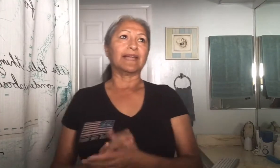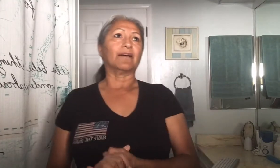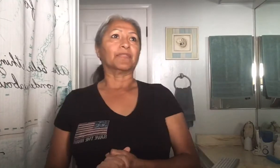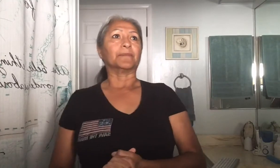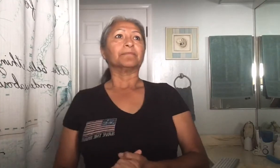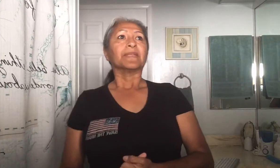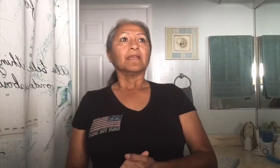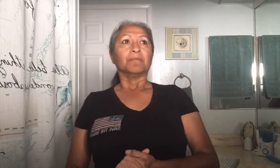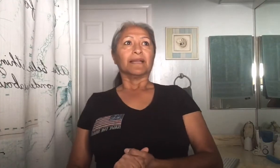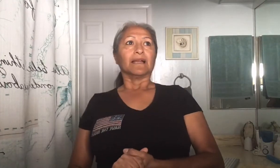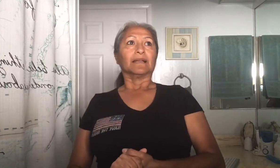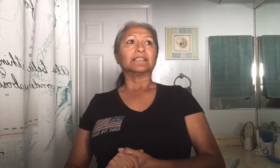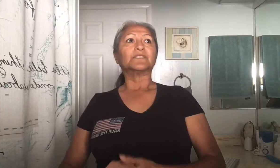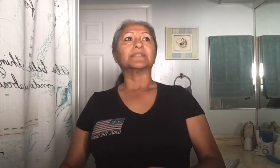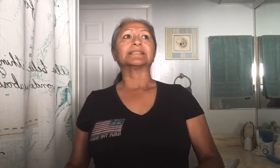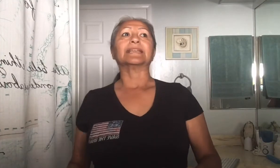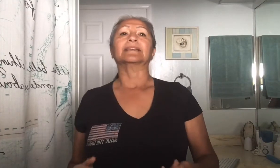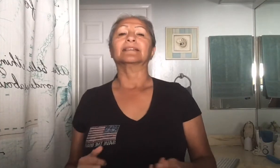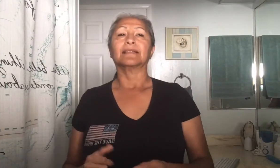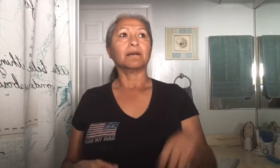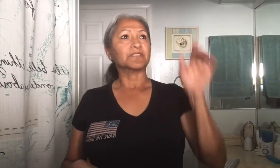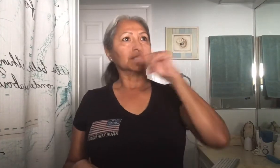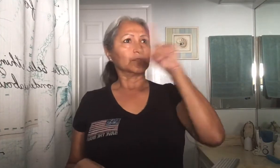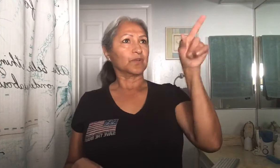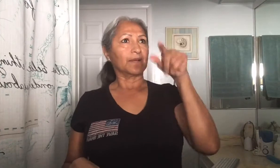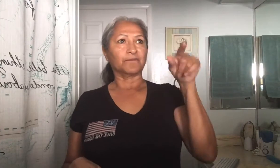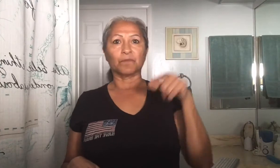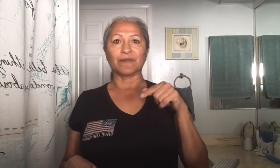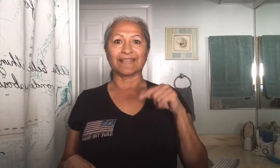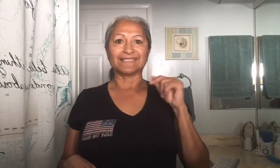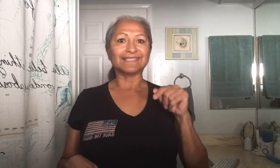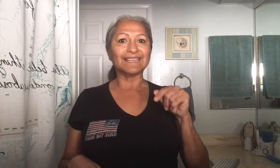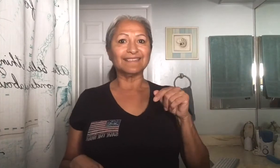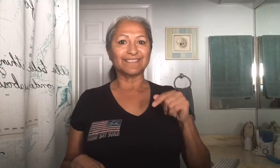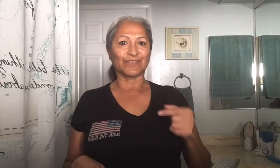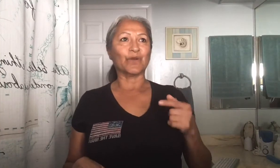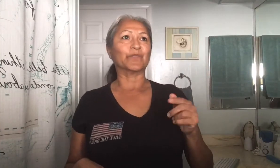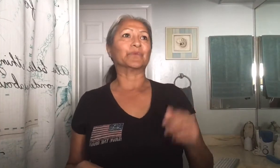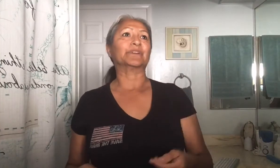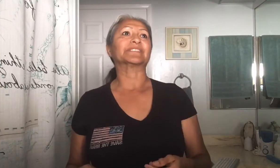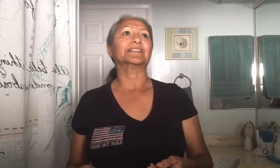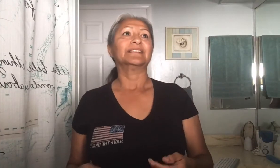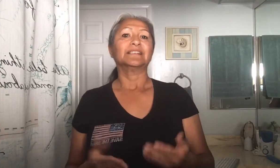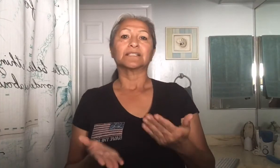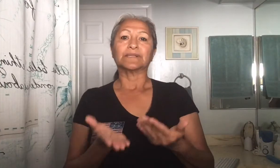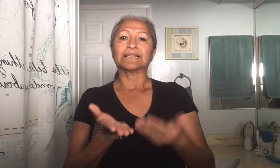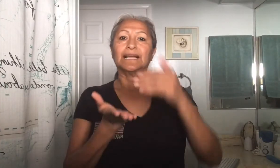there. But let's do this again. I'm just going to try from what I could see to go over the words. So it's